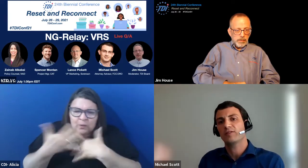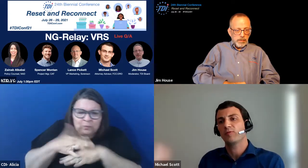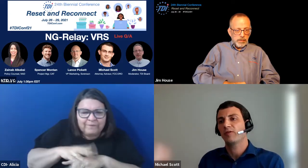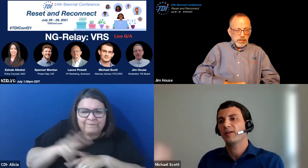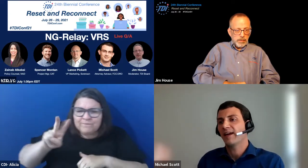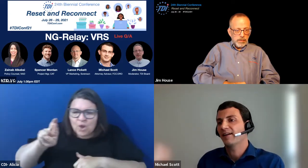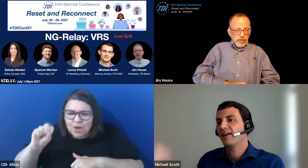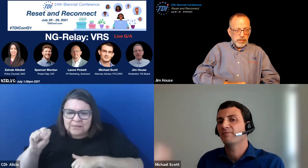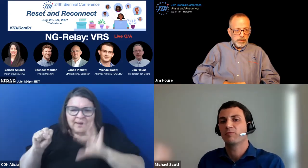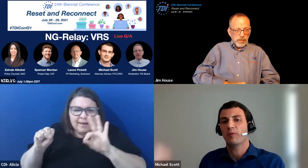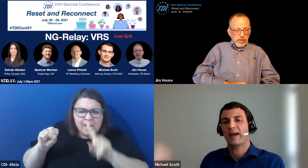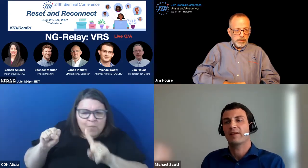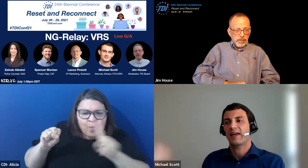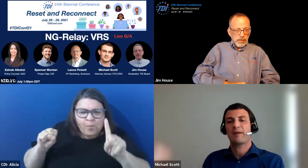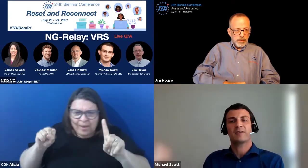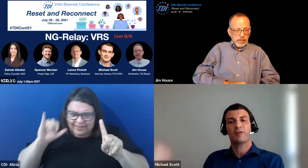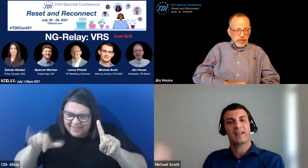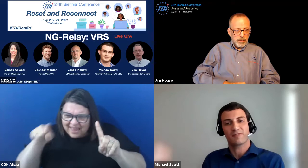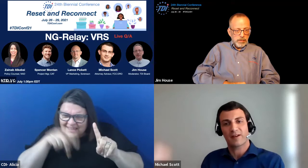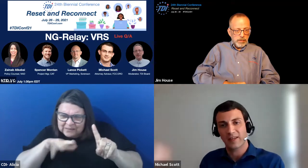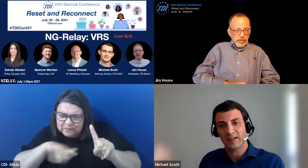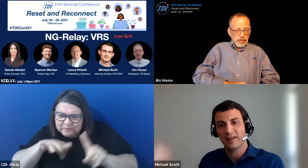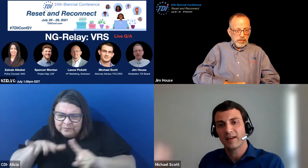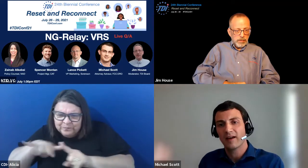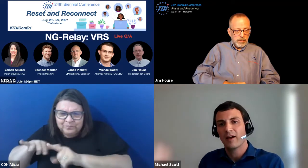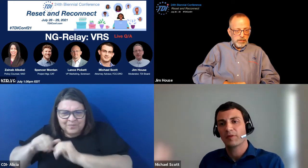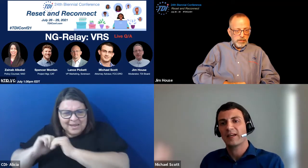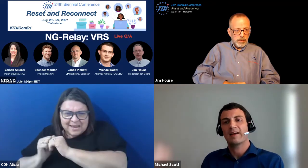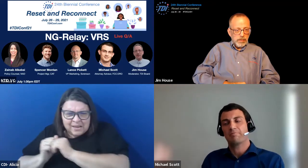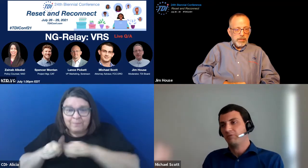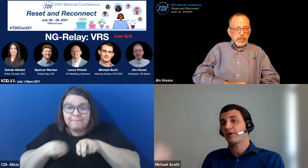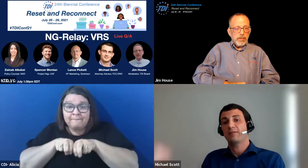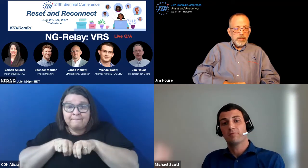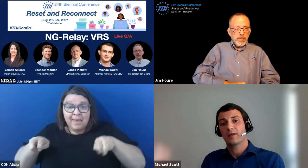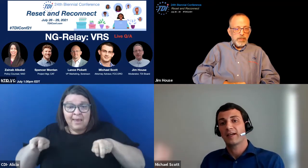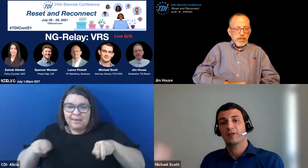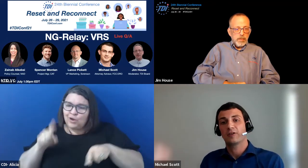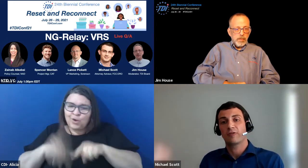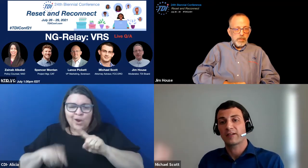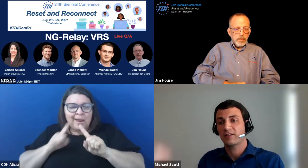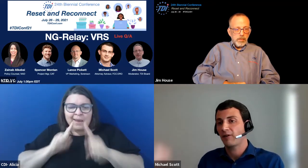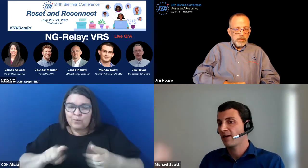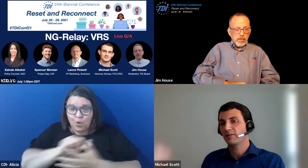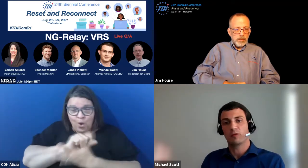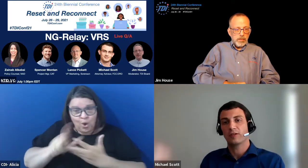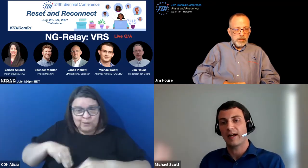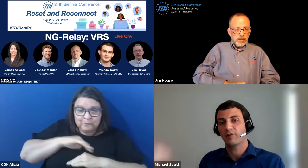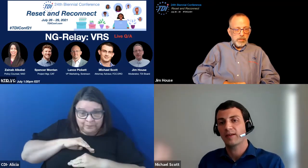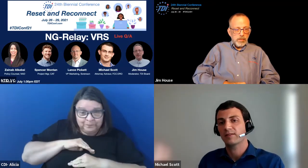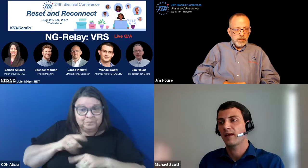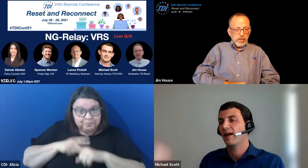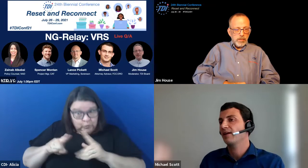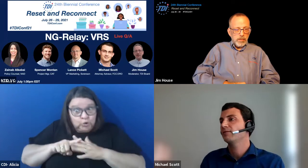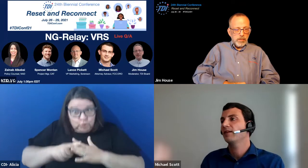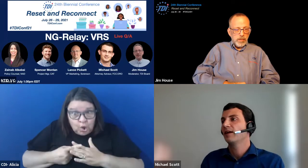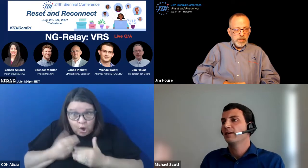were the questions we were looking at. And, you know, we have, that panel couldn't answer everything, but they got started. They got a good direction. They created some good